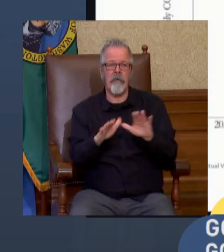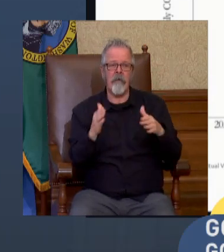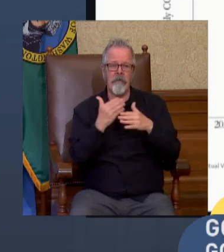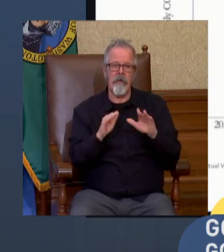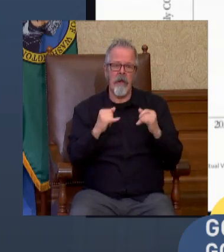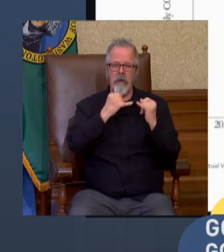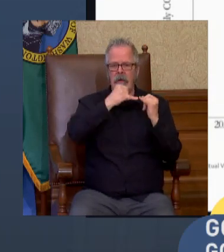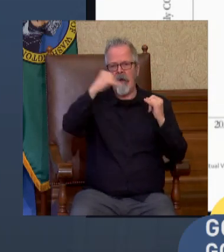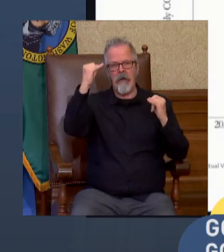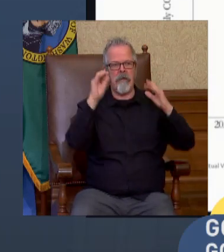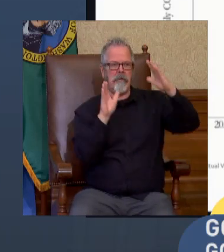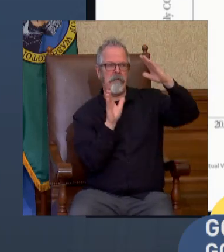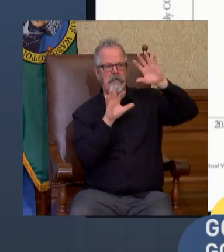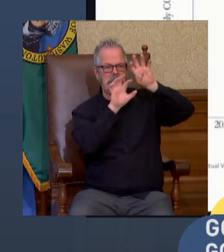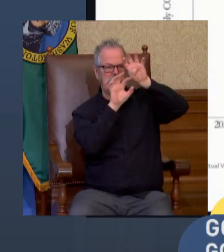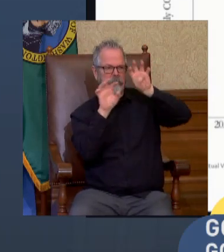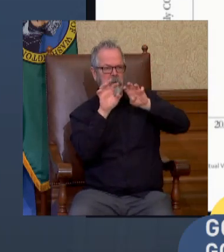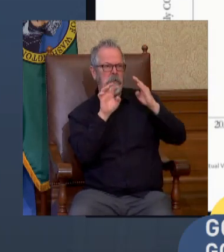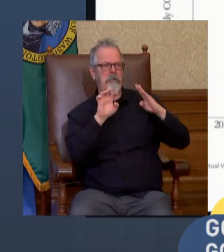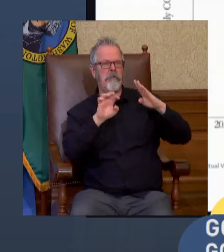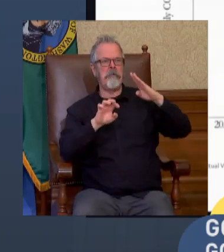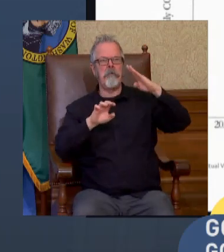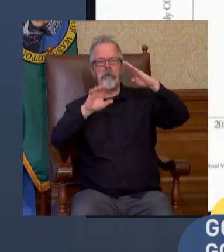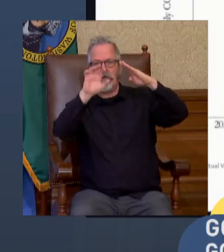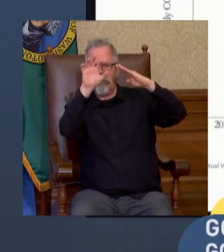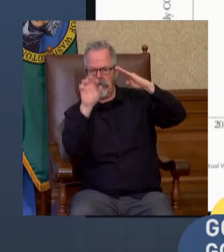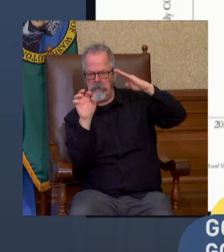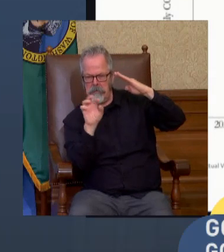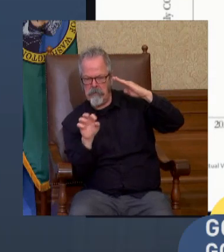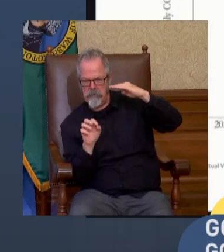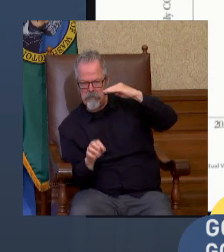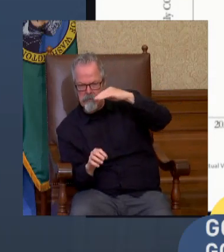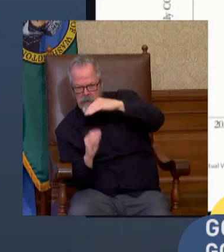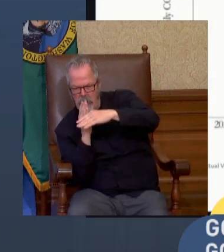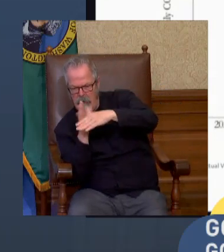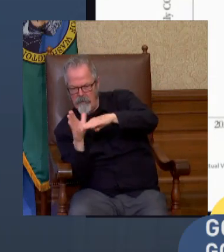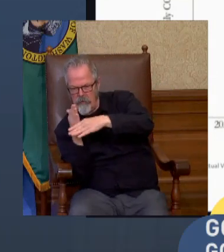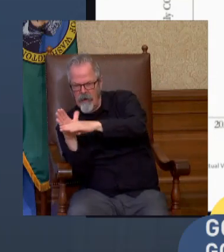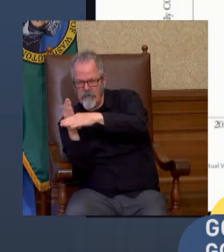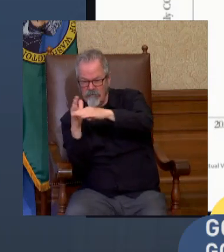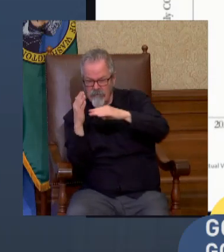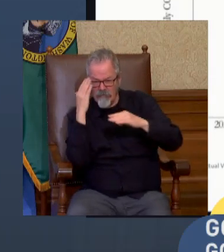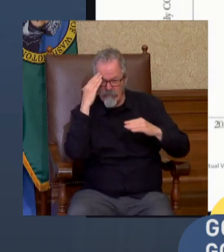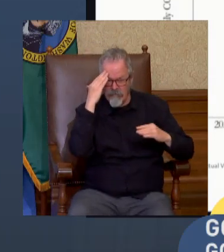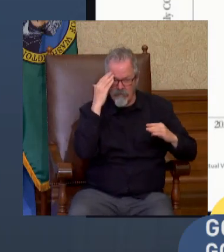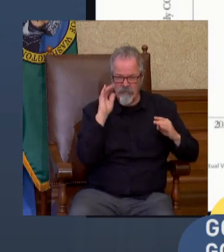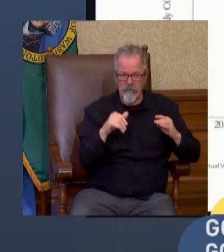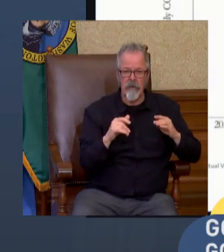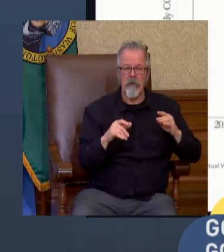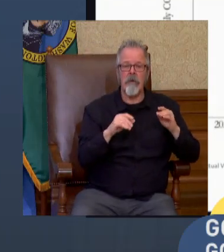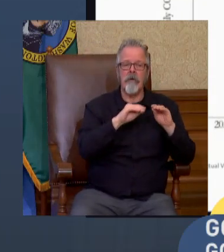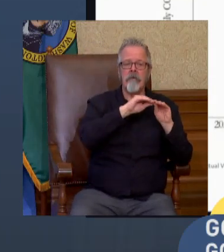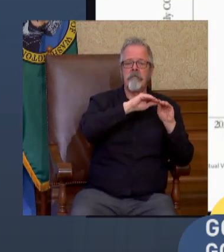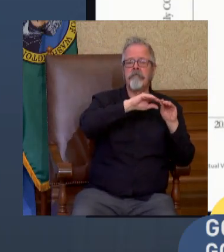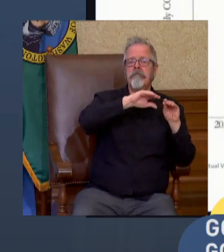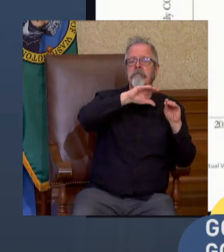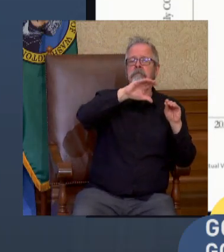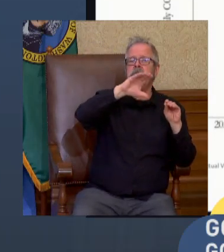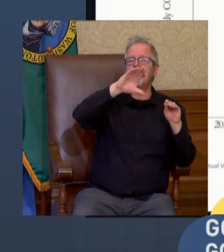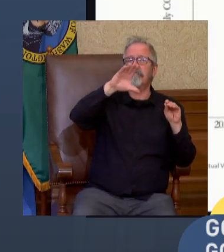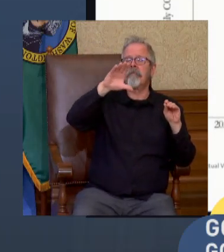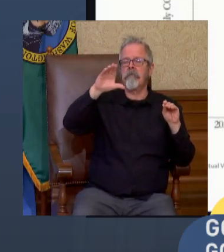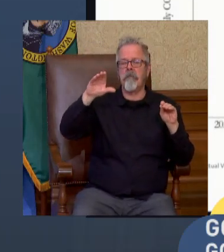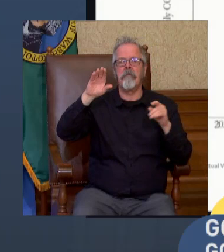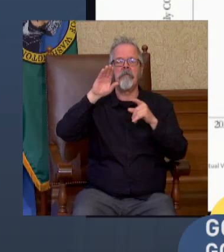shows in the middle of this sort of beige area, you'll see that the line went up in March,